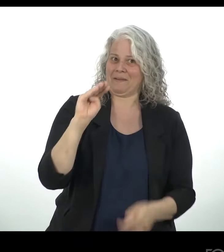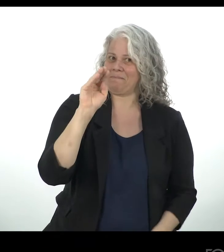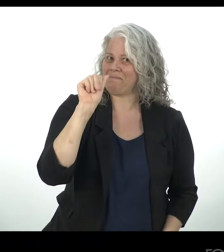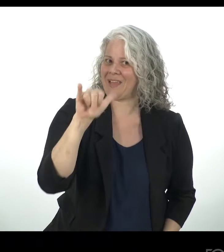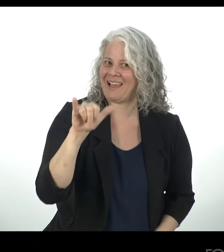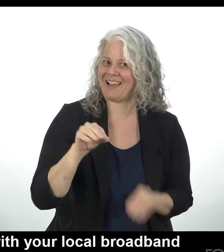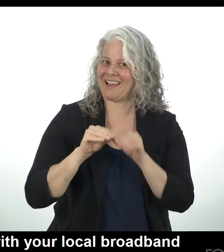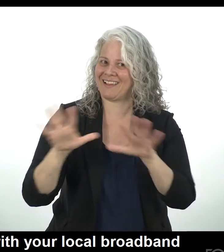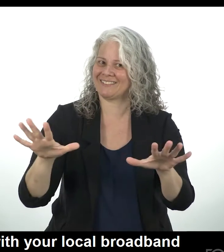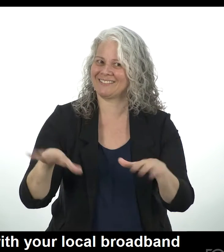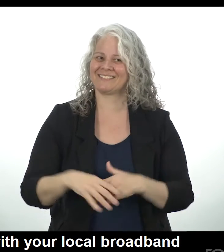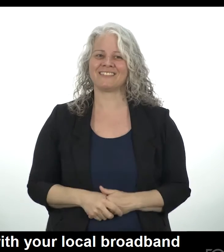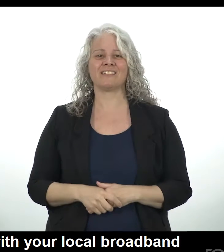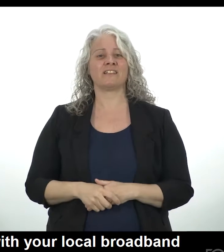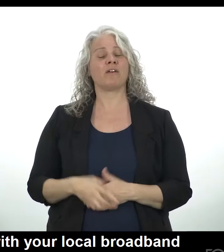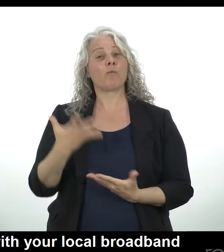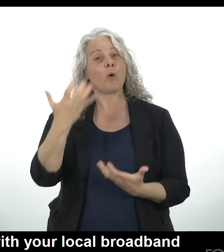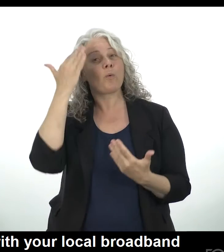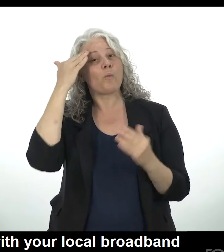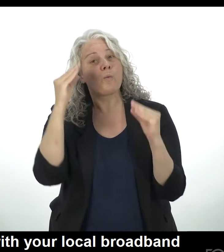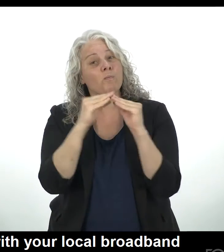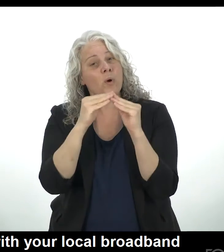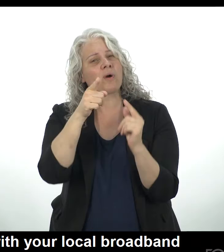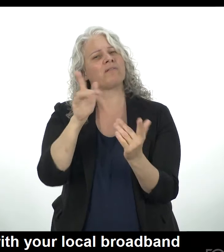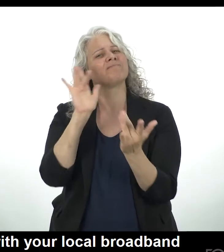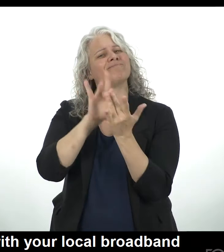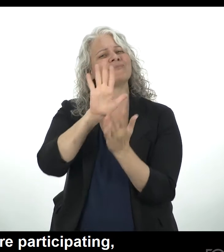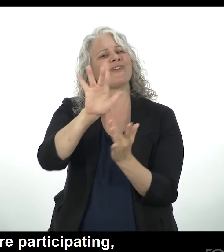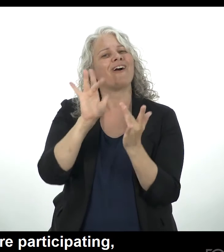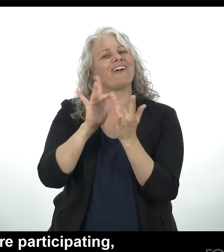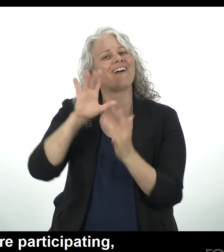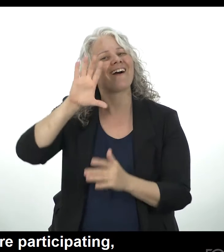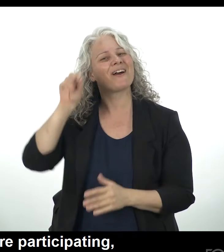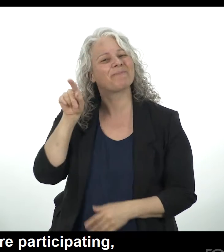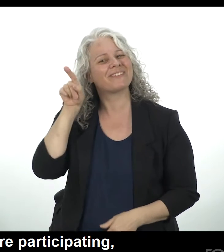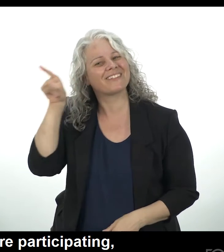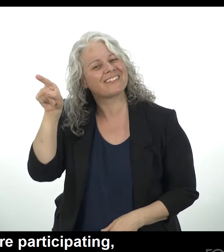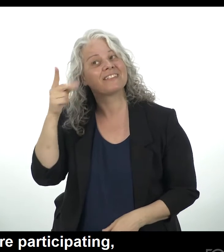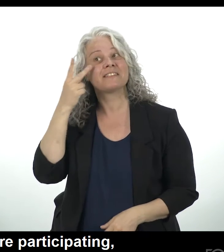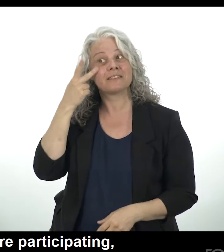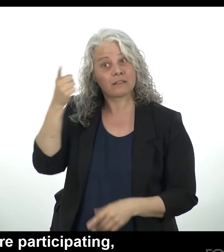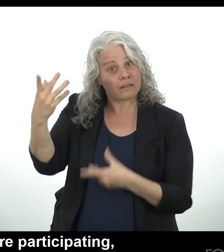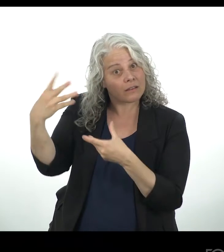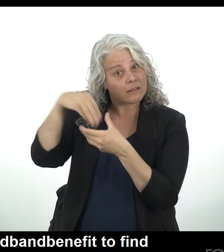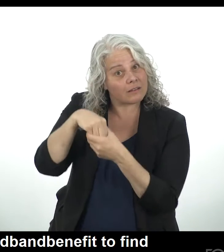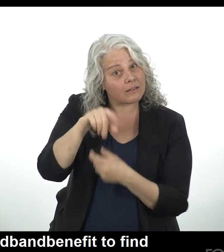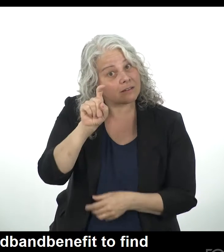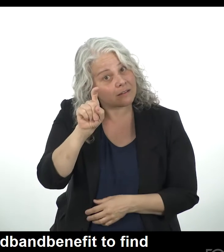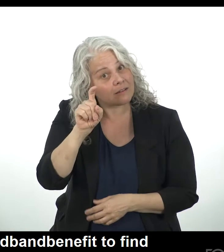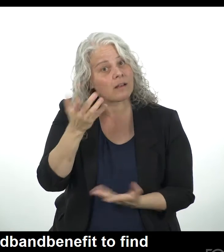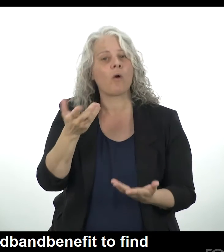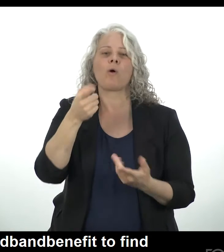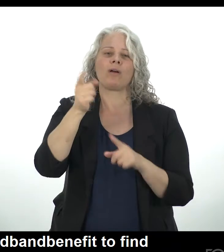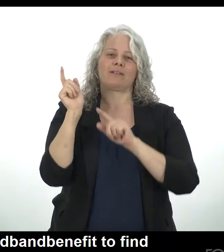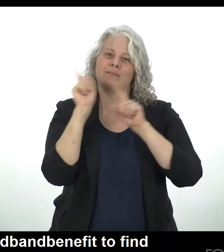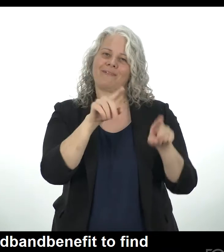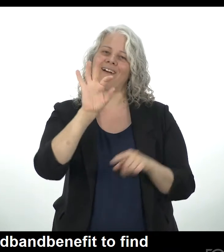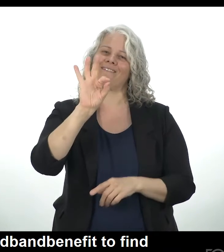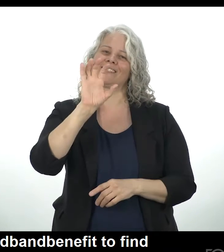May. To sign up or learn more, check with your local broadband providers to see if they are participating, or you can go